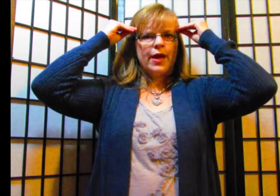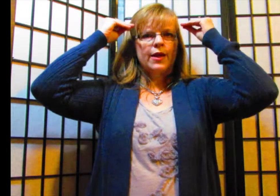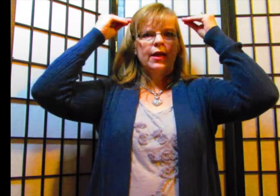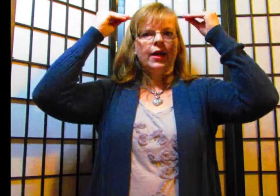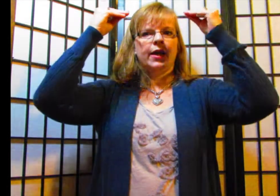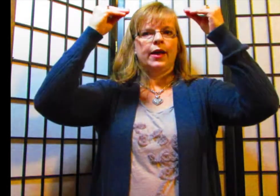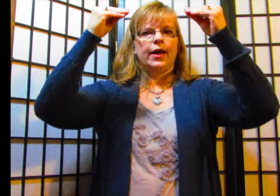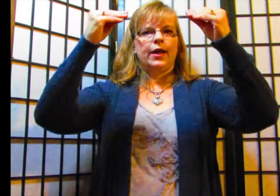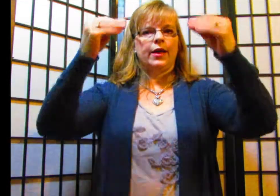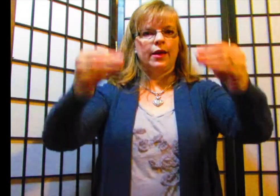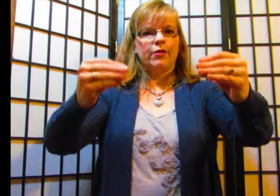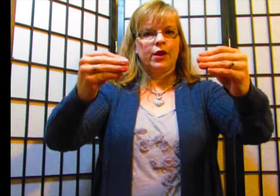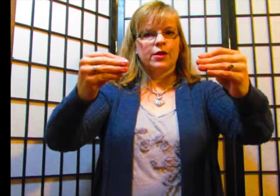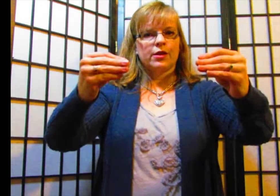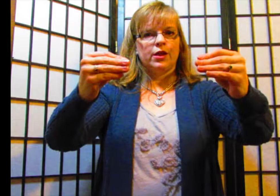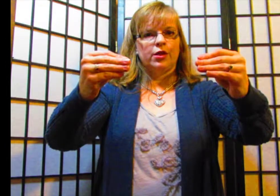brain and giving it to you.